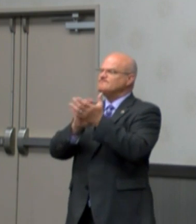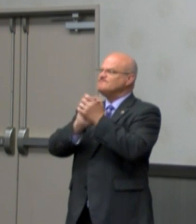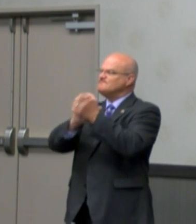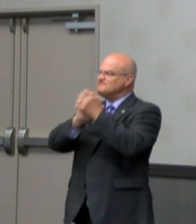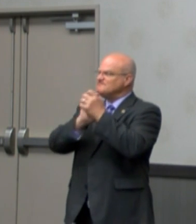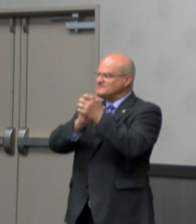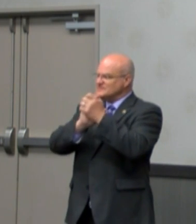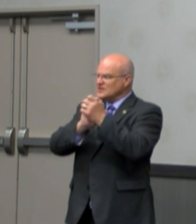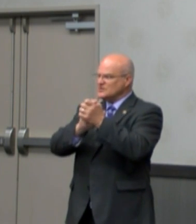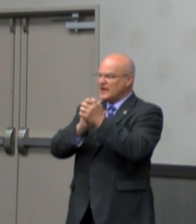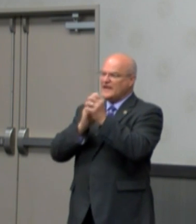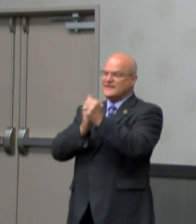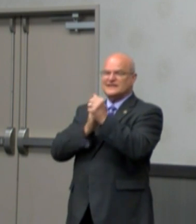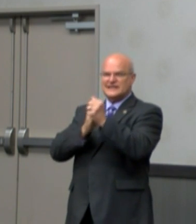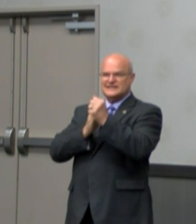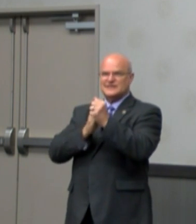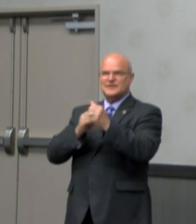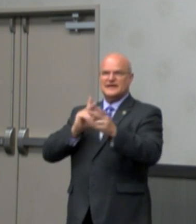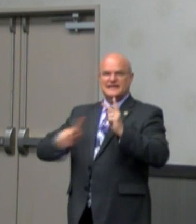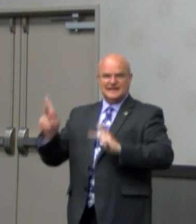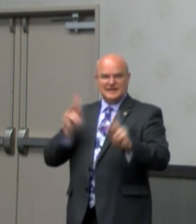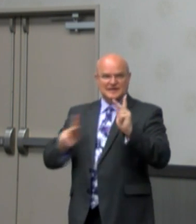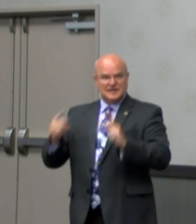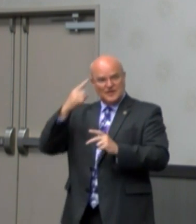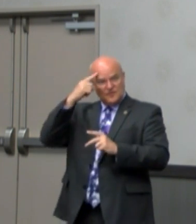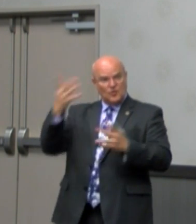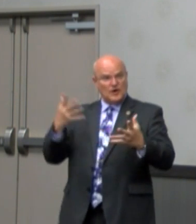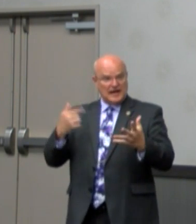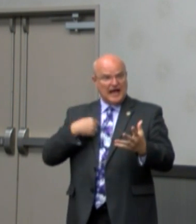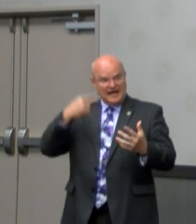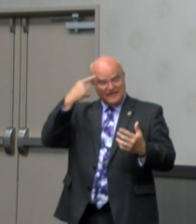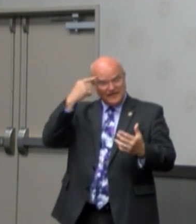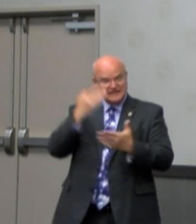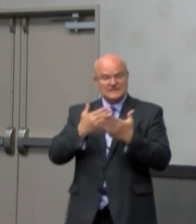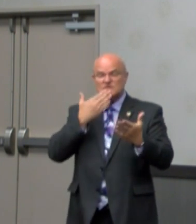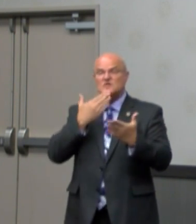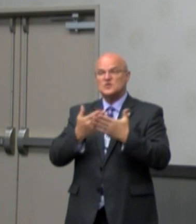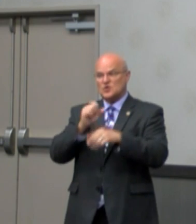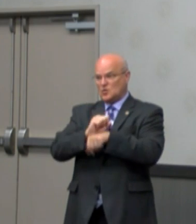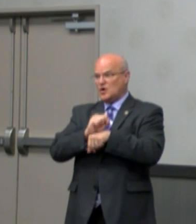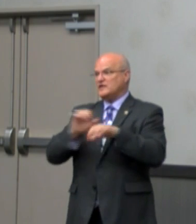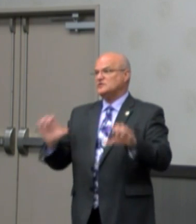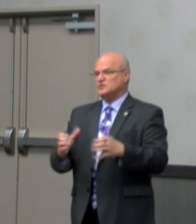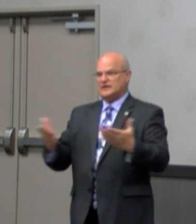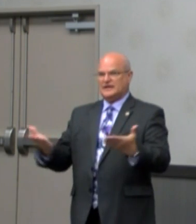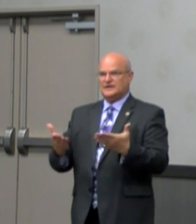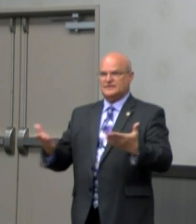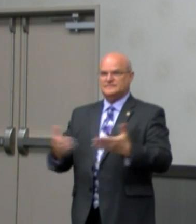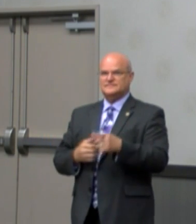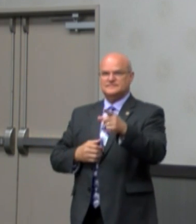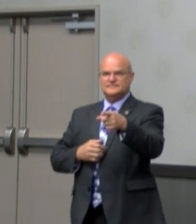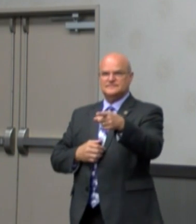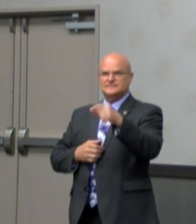congratulate the leadership and the citizens for what I consider some very good work.